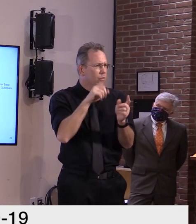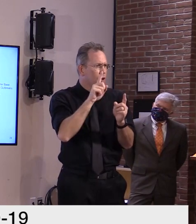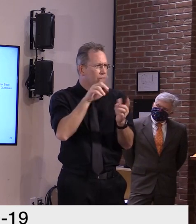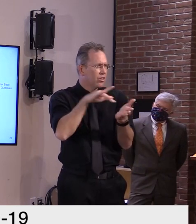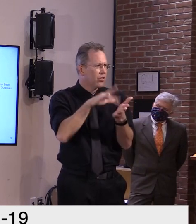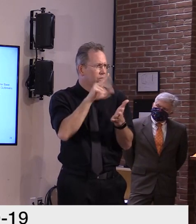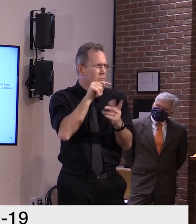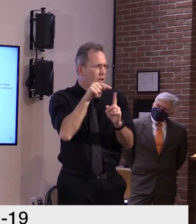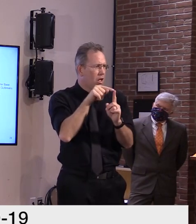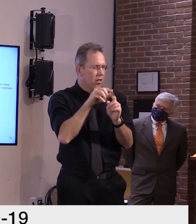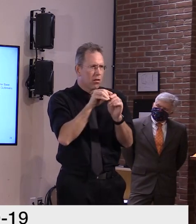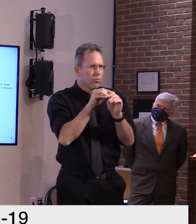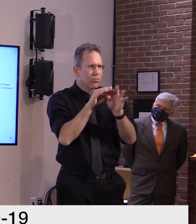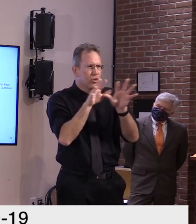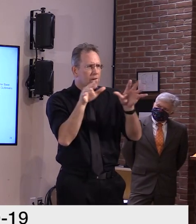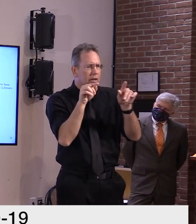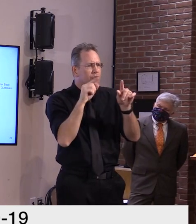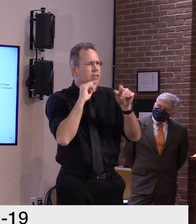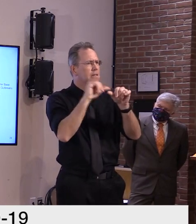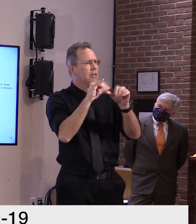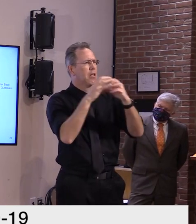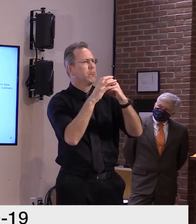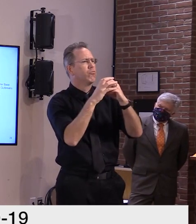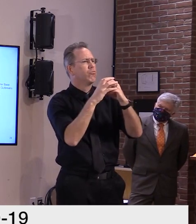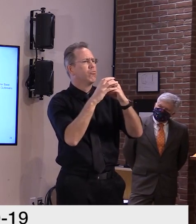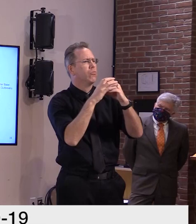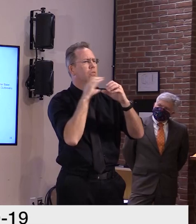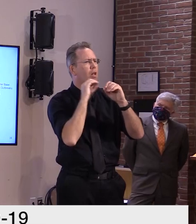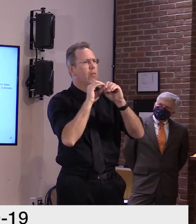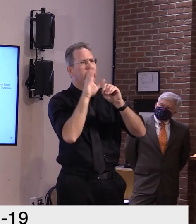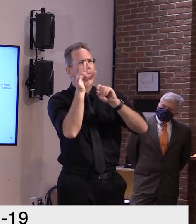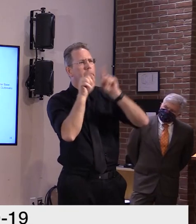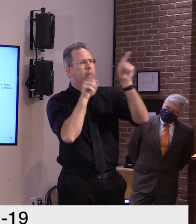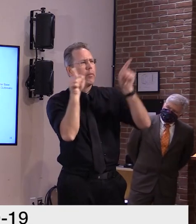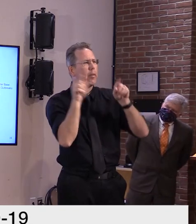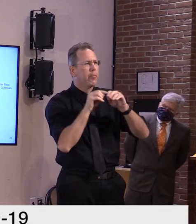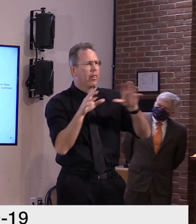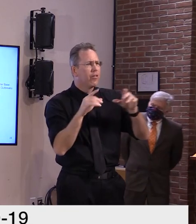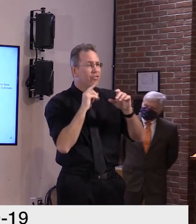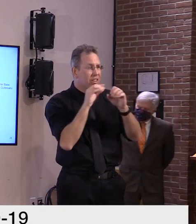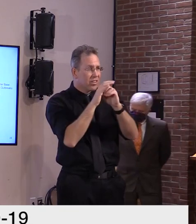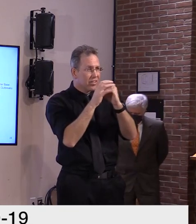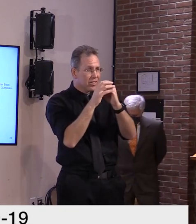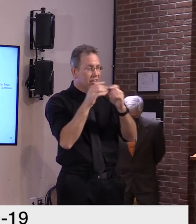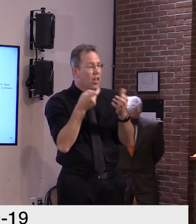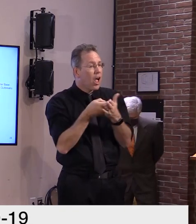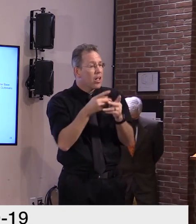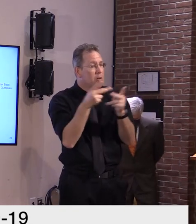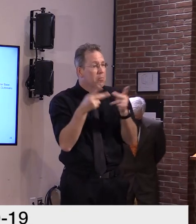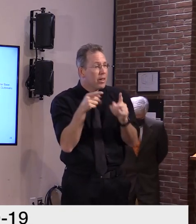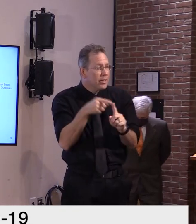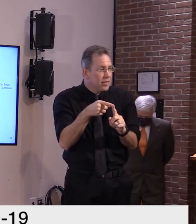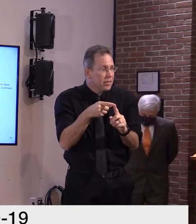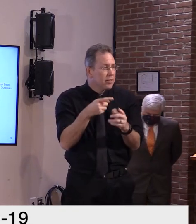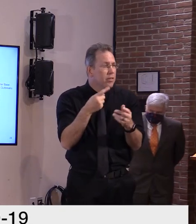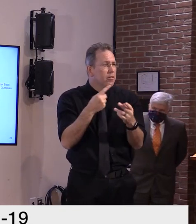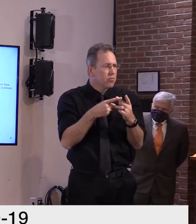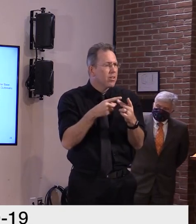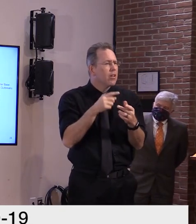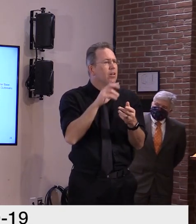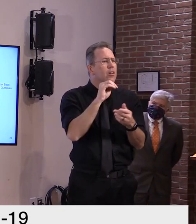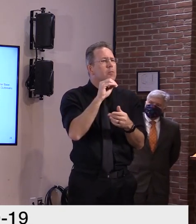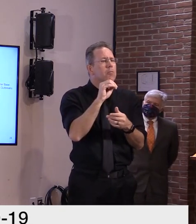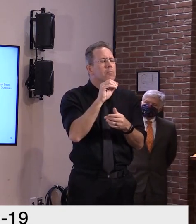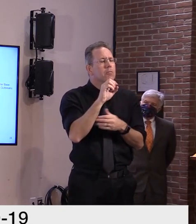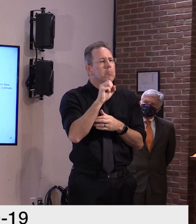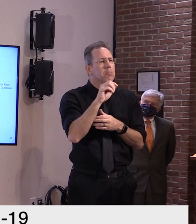sectors. It's mainly limited to the St. Michael's College now. And there are great measures instituted on this